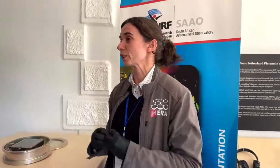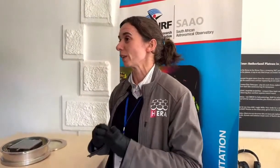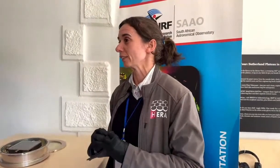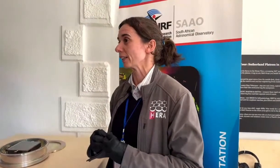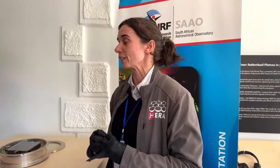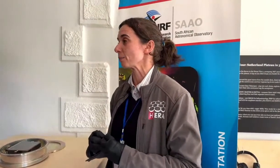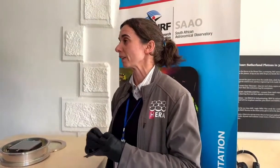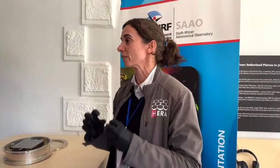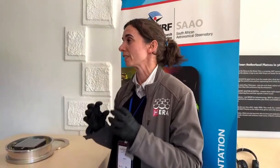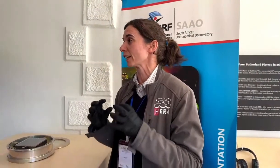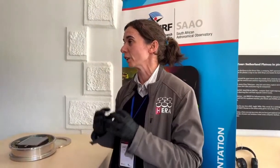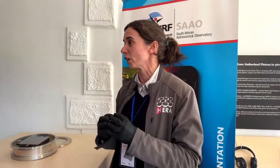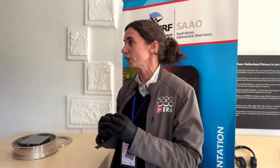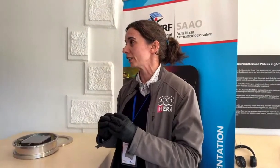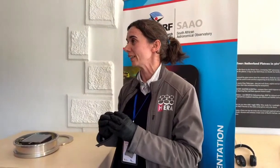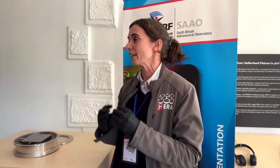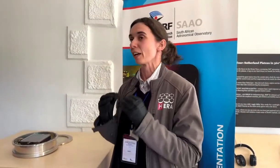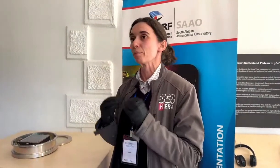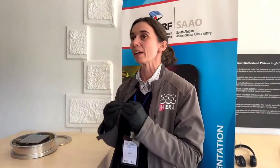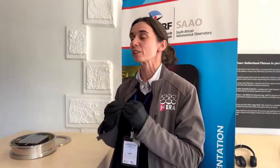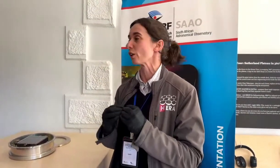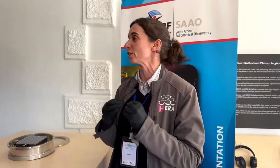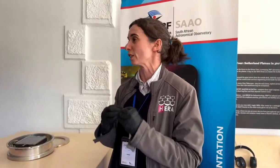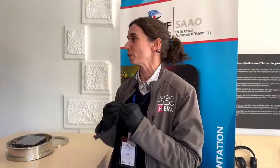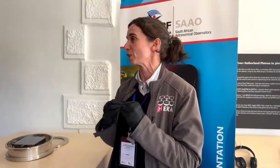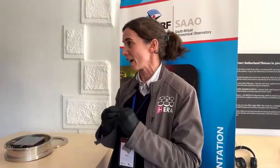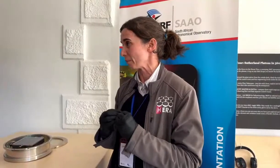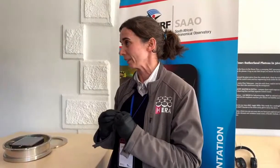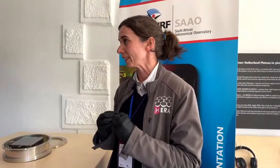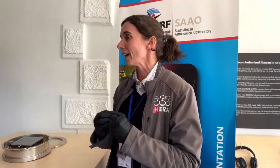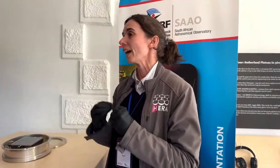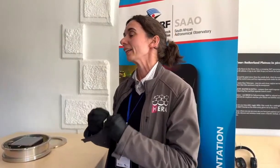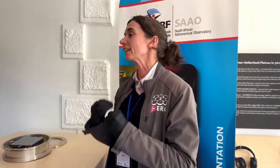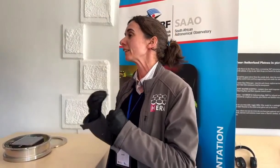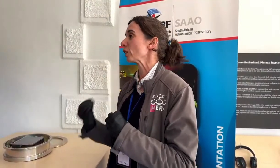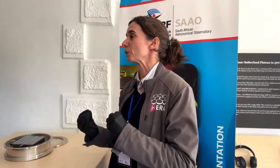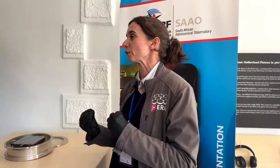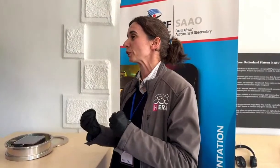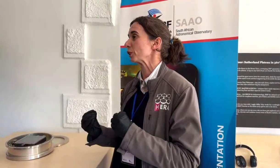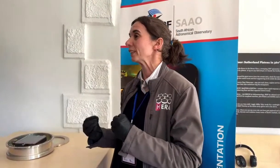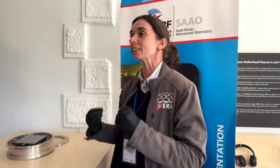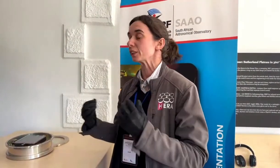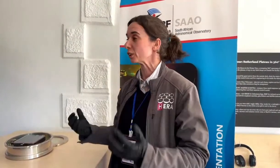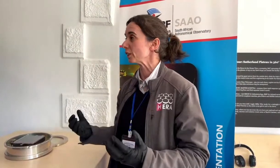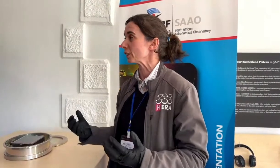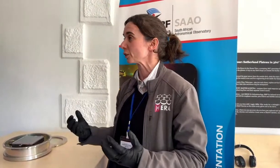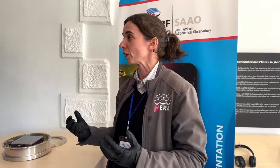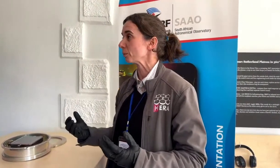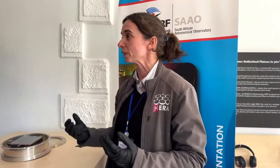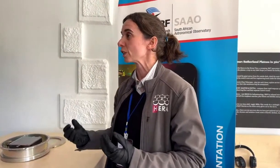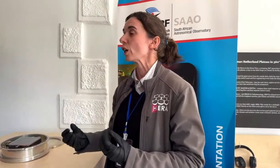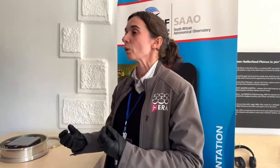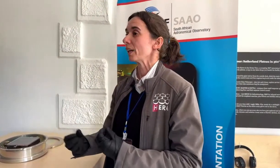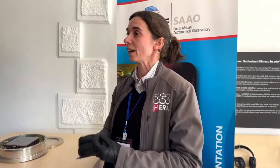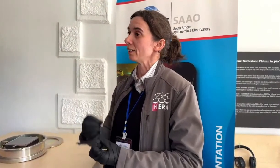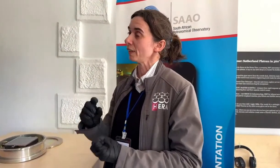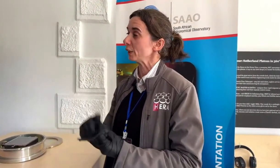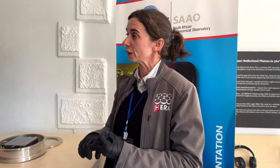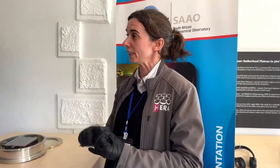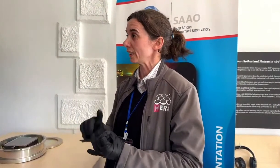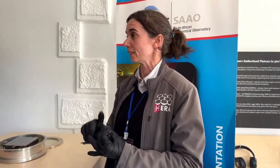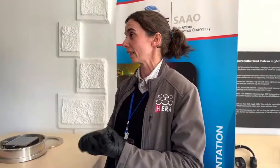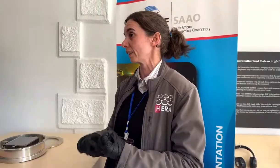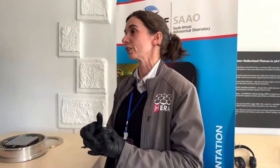astronomical pictures around us, but there is technology that makes those images happen. And here at the observatory, in addition to the astronomers, we